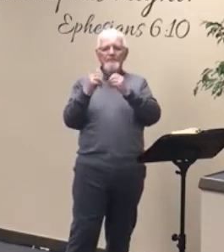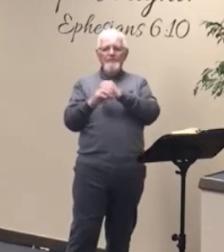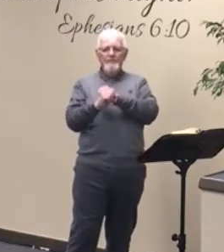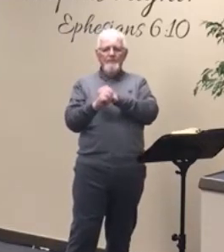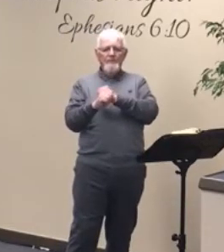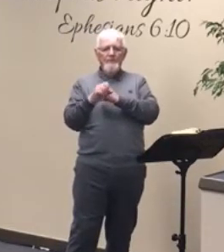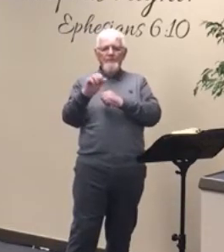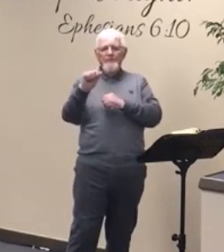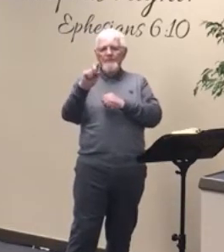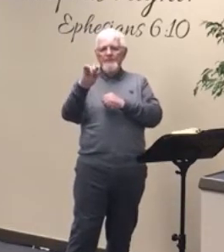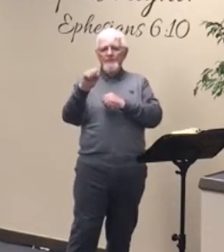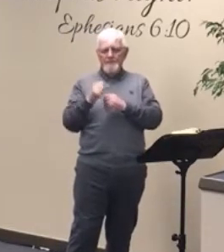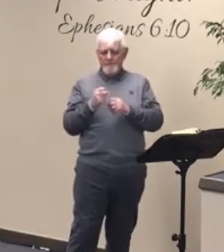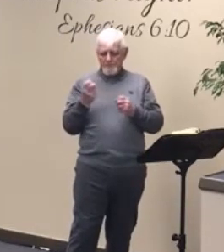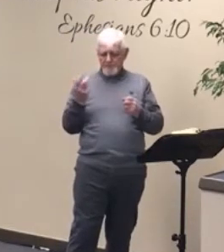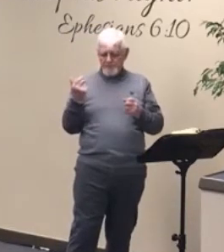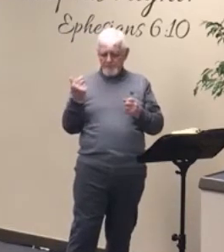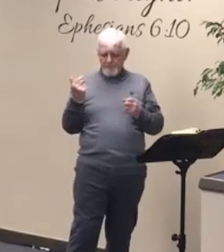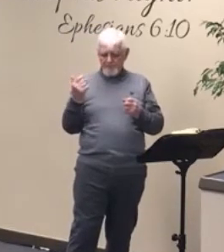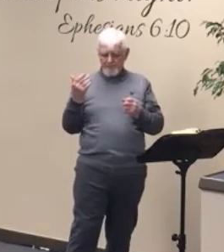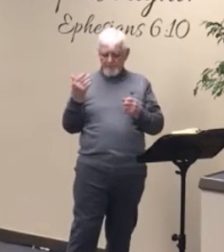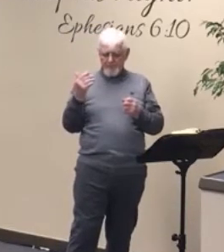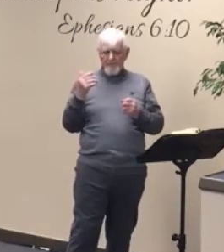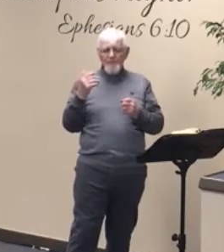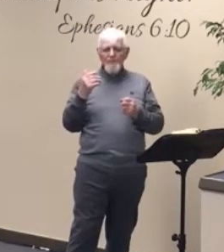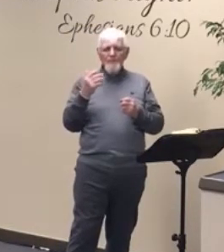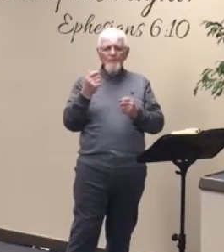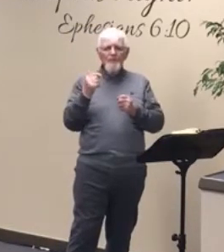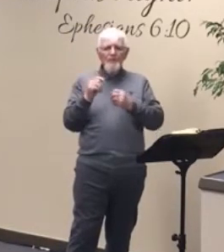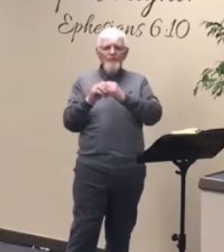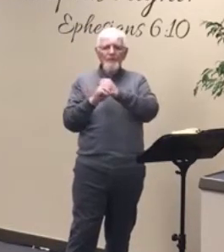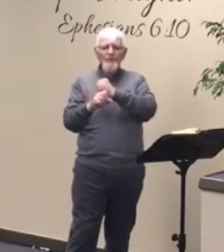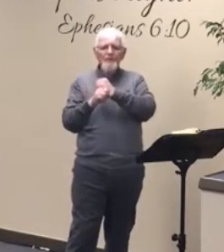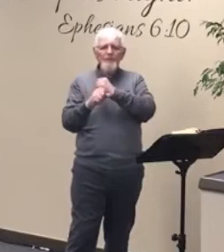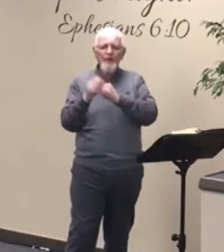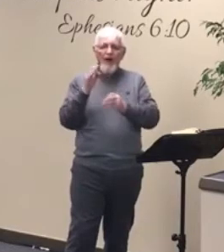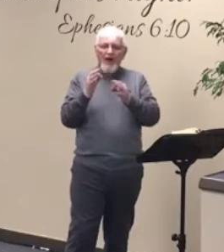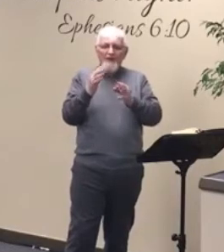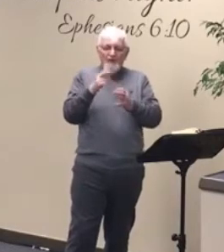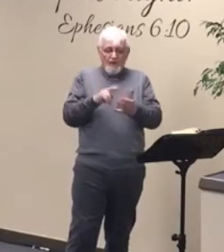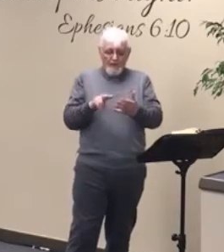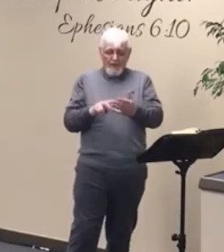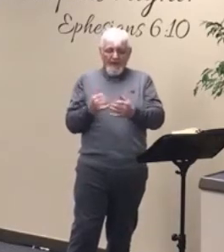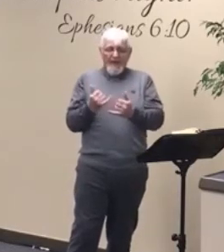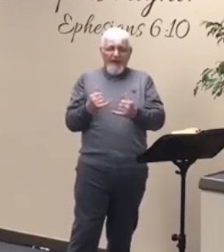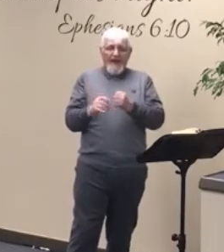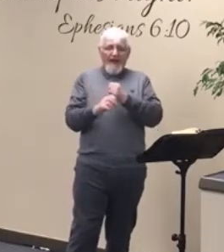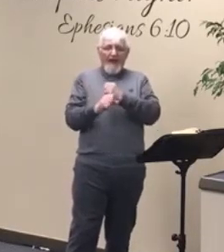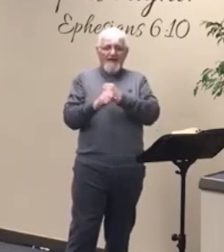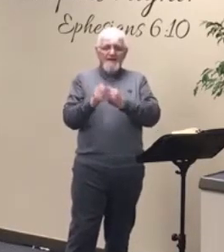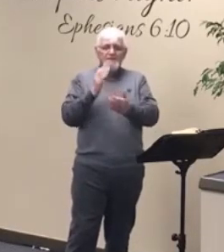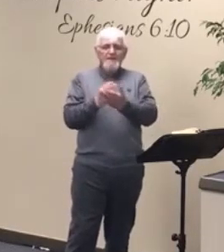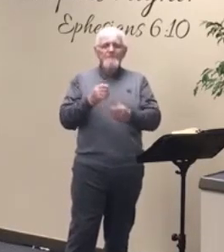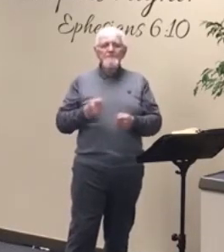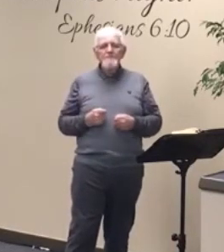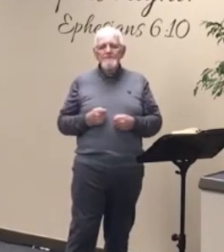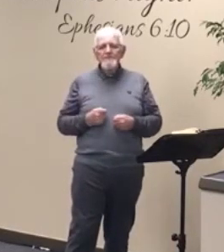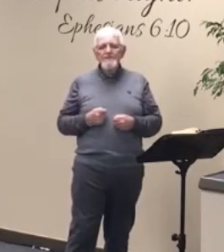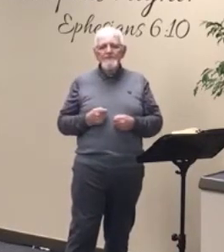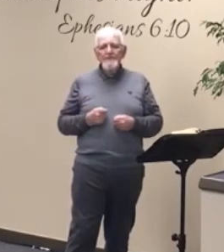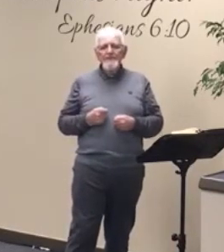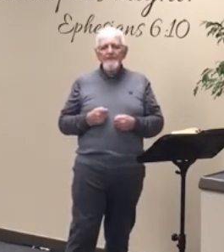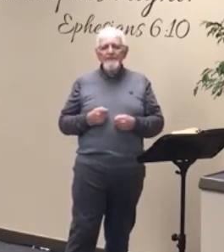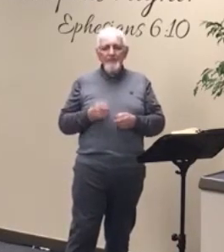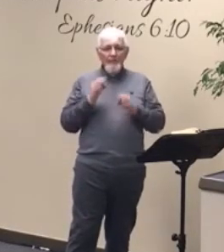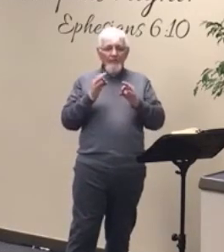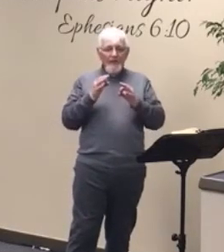the whole paper. I don't know if there's 10 or 15 or 20. But in these ads, it said, if you are reading this ad, stop immediately.